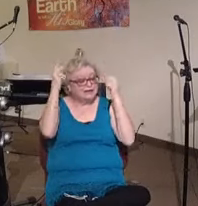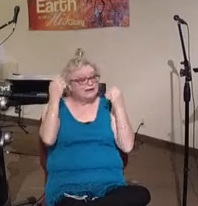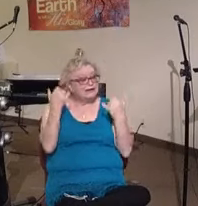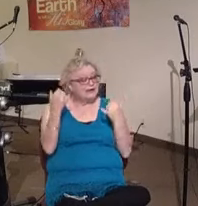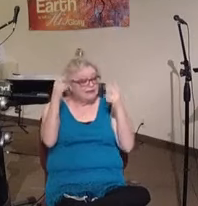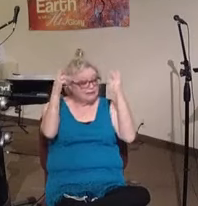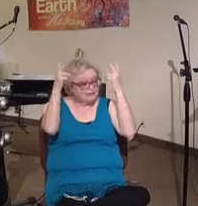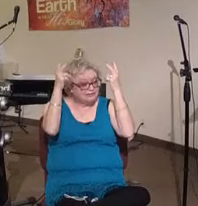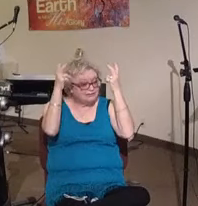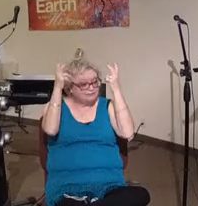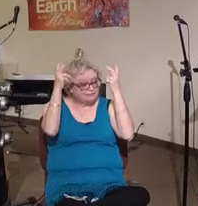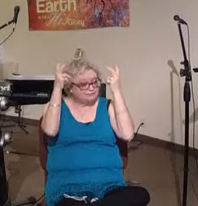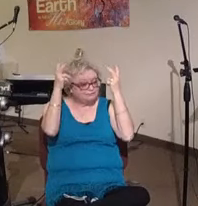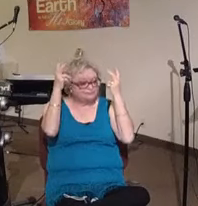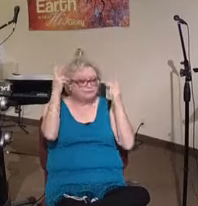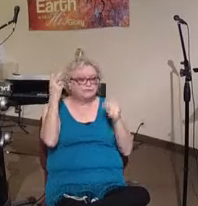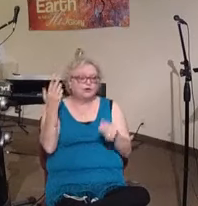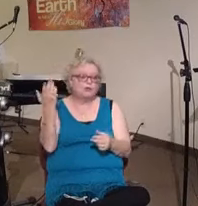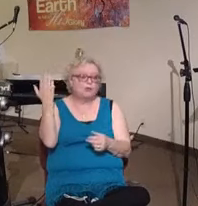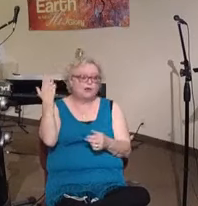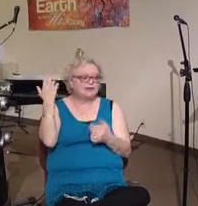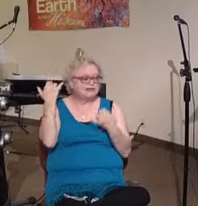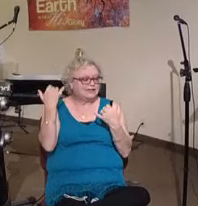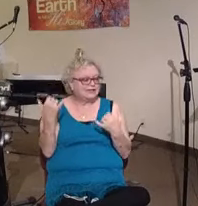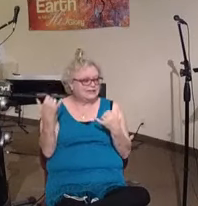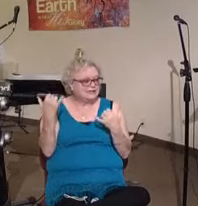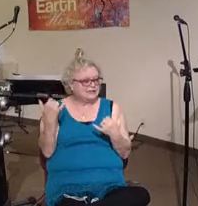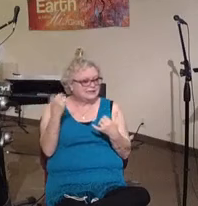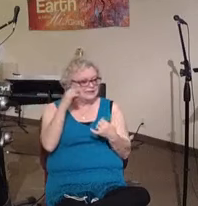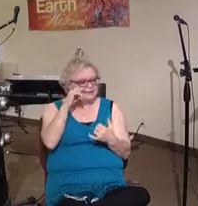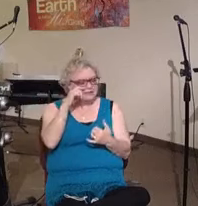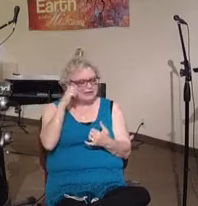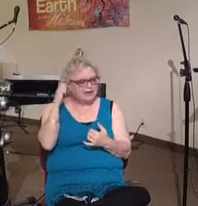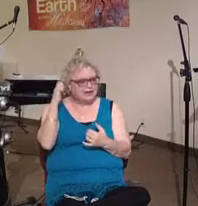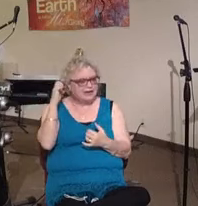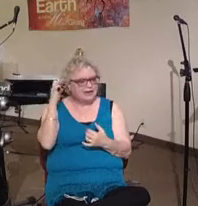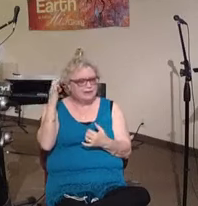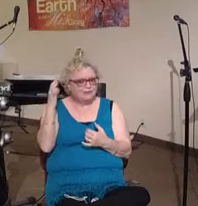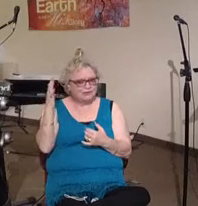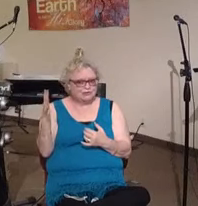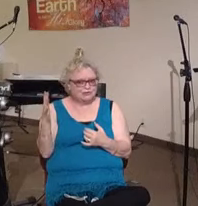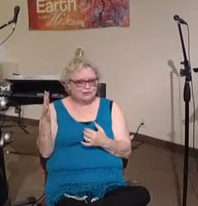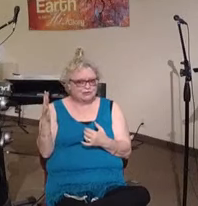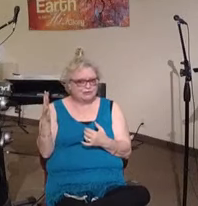devil was and is an evangelist.